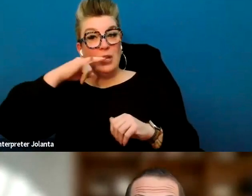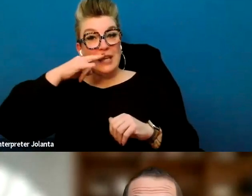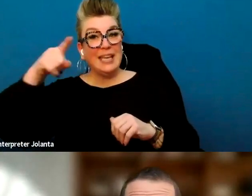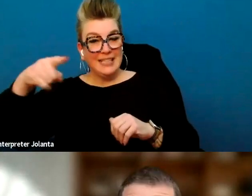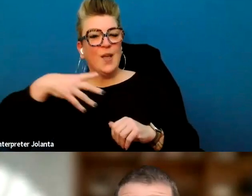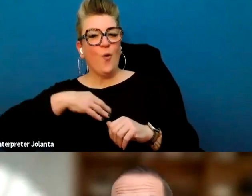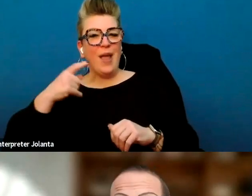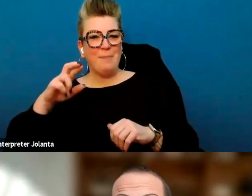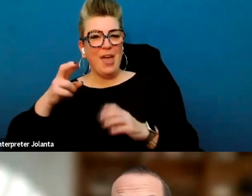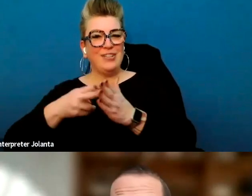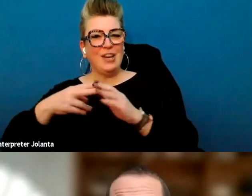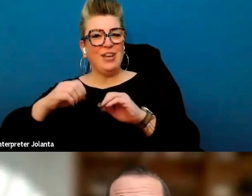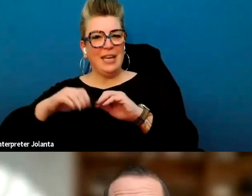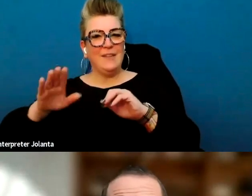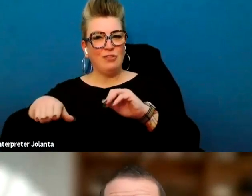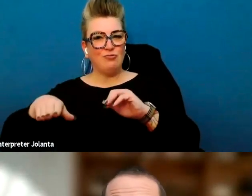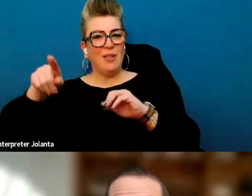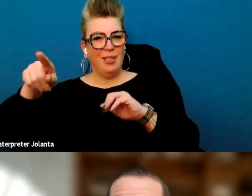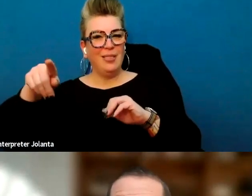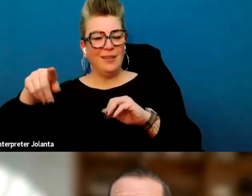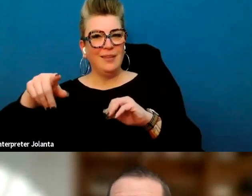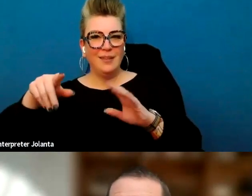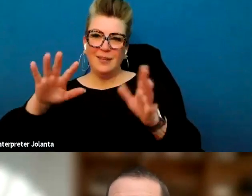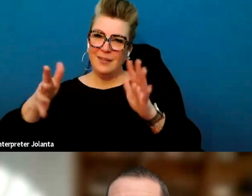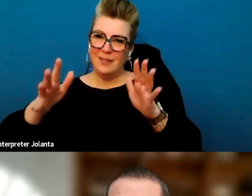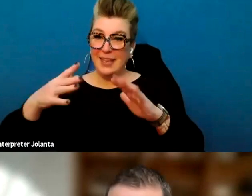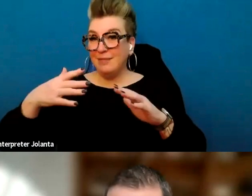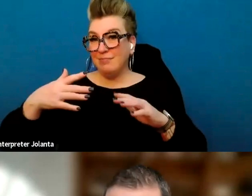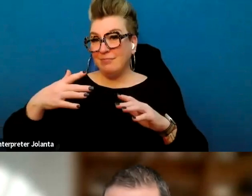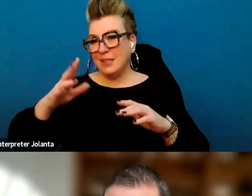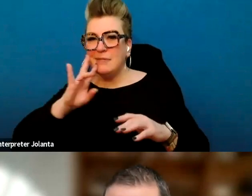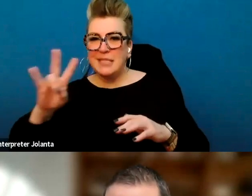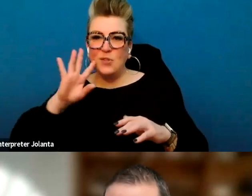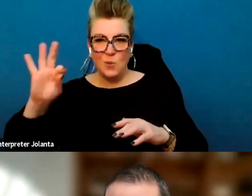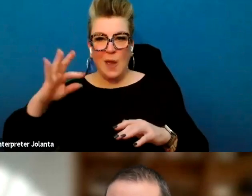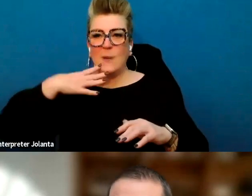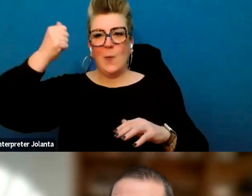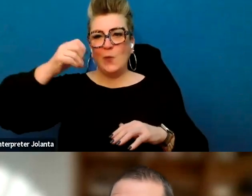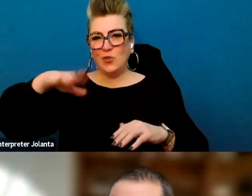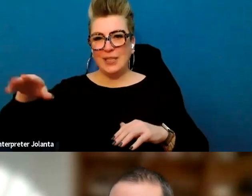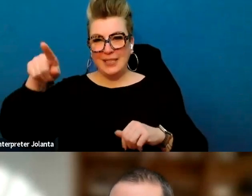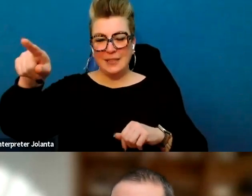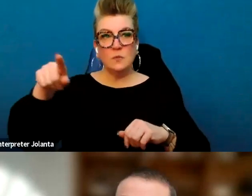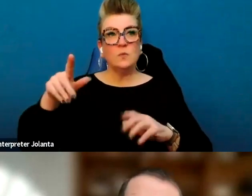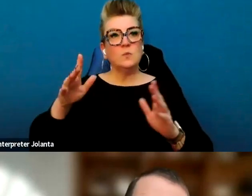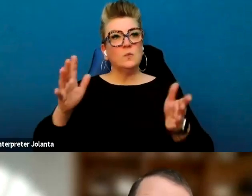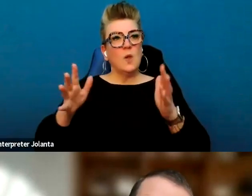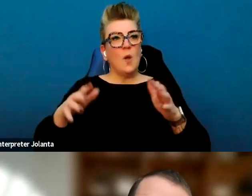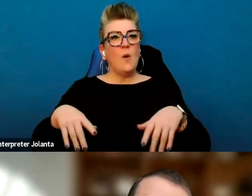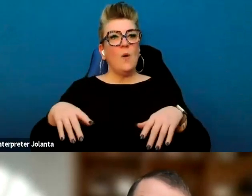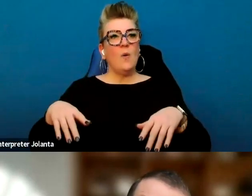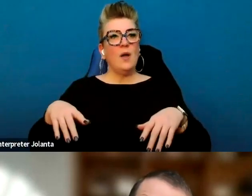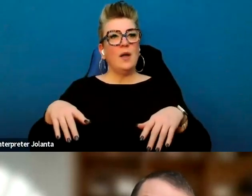white matter integrity in the ventral pathway, kind of in the older kids. So